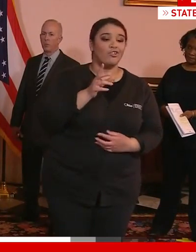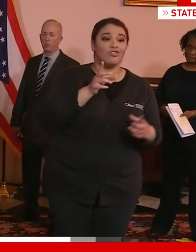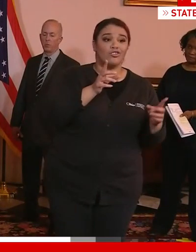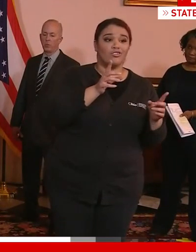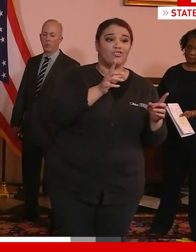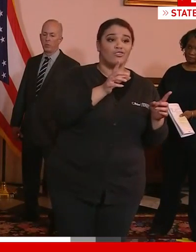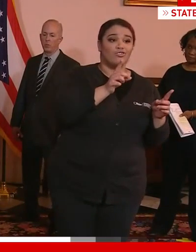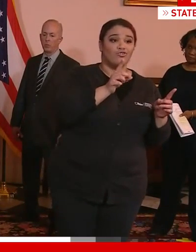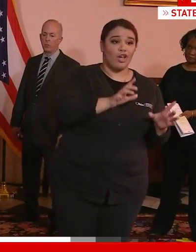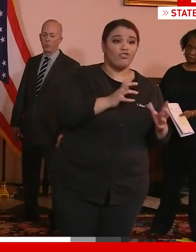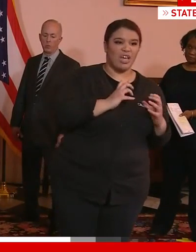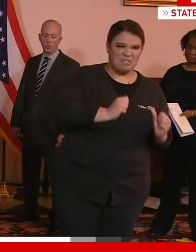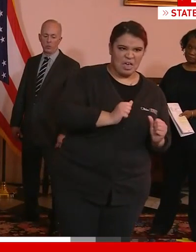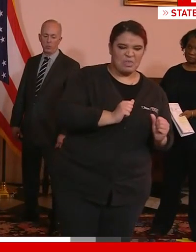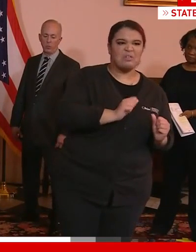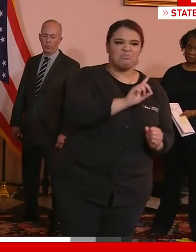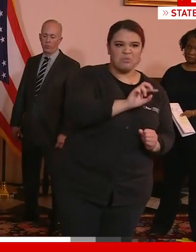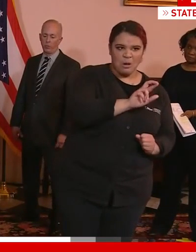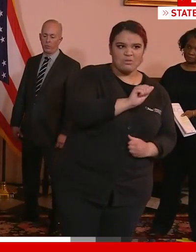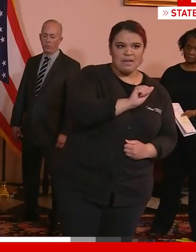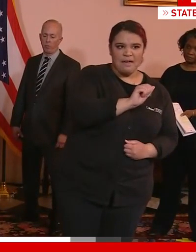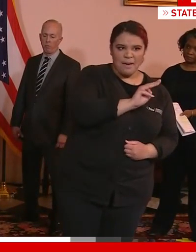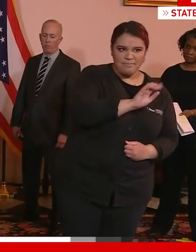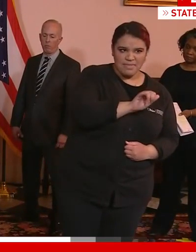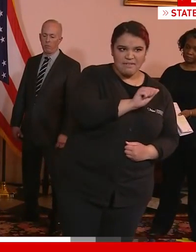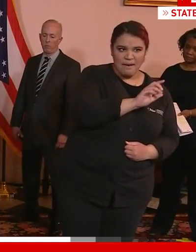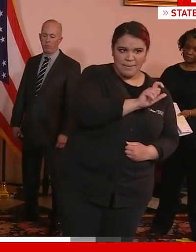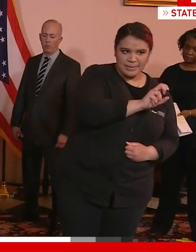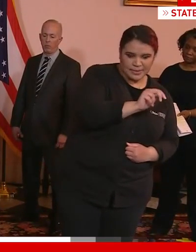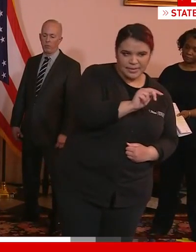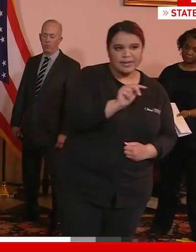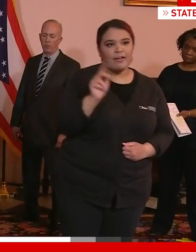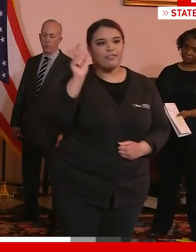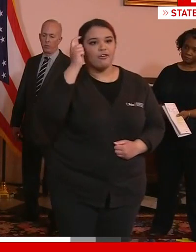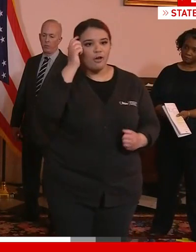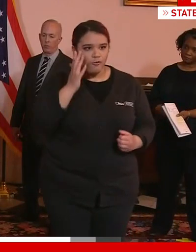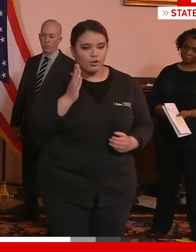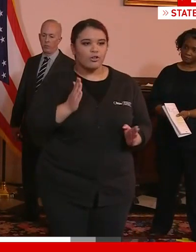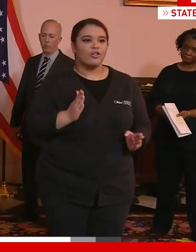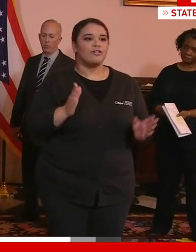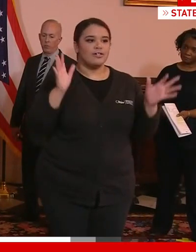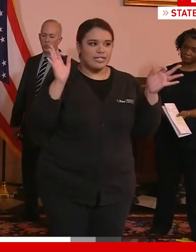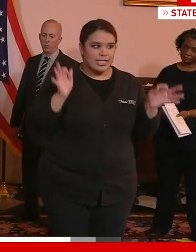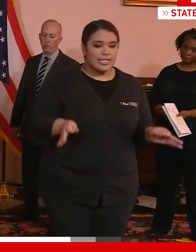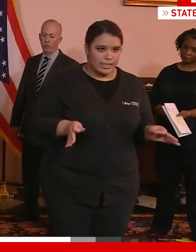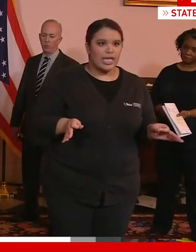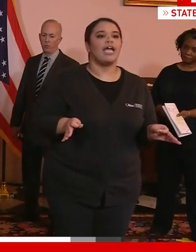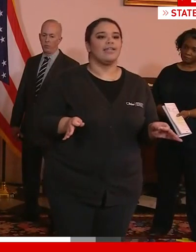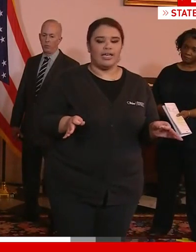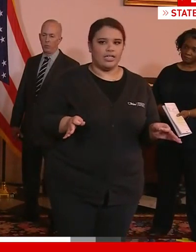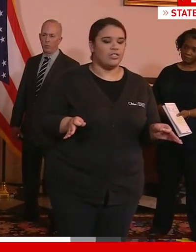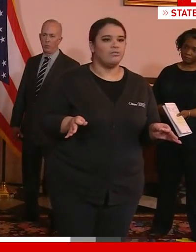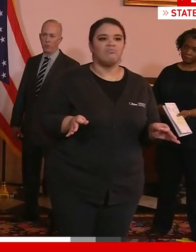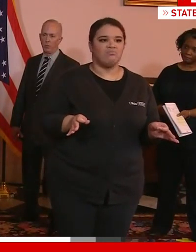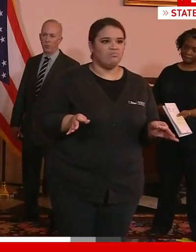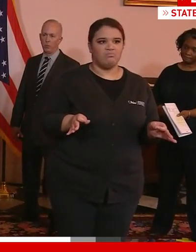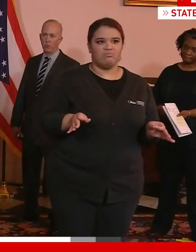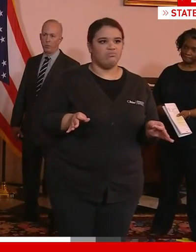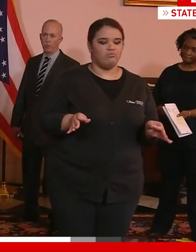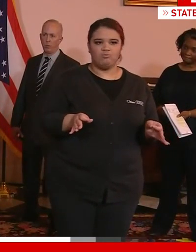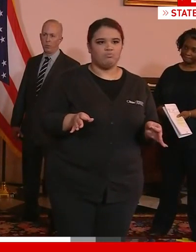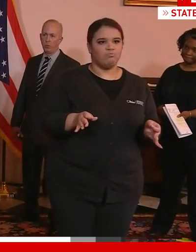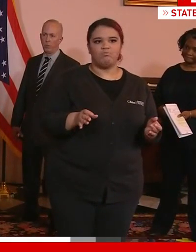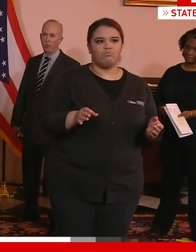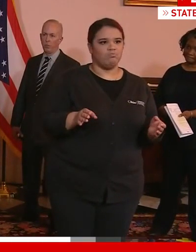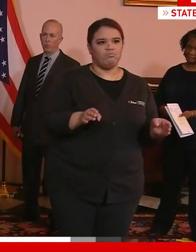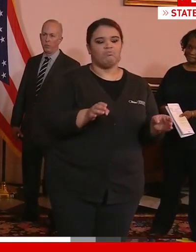made, because we want to protect people. And I know that my telephone lit up last night from some of my